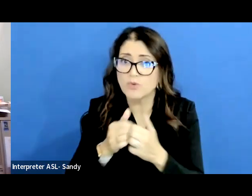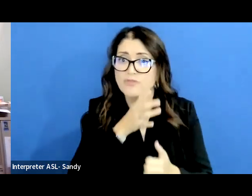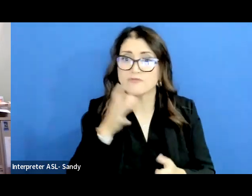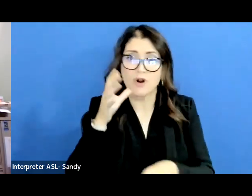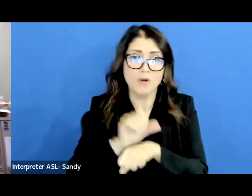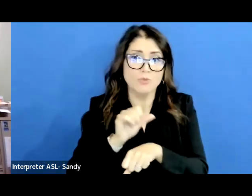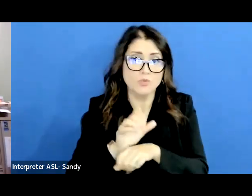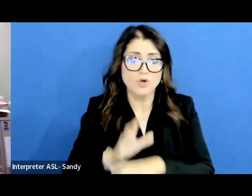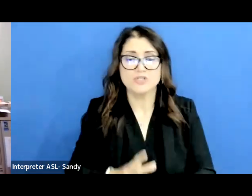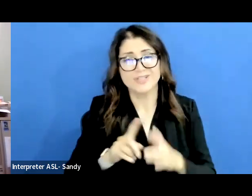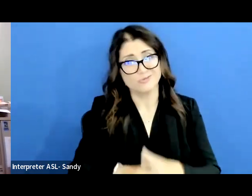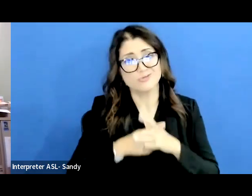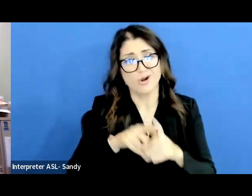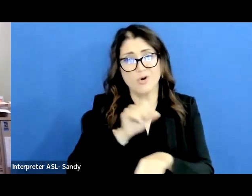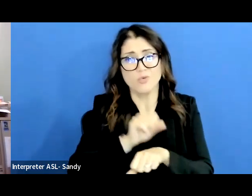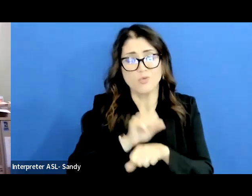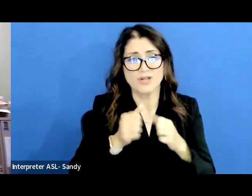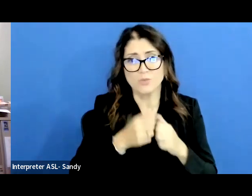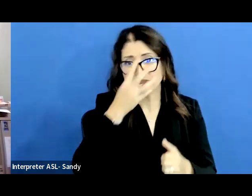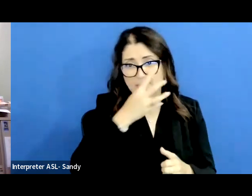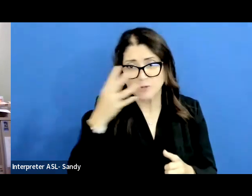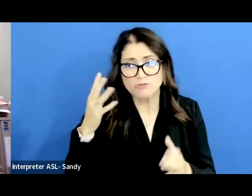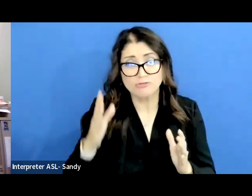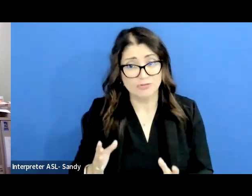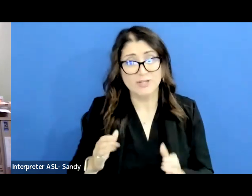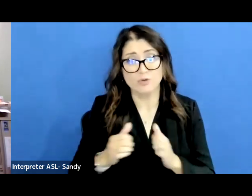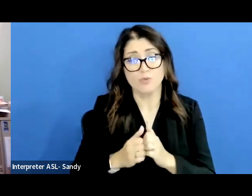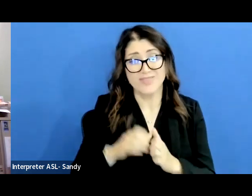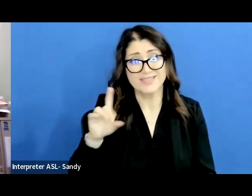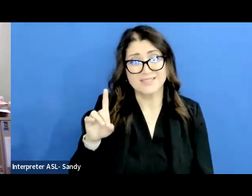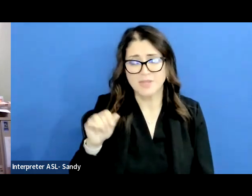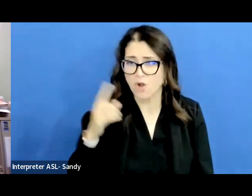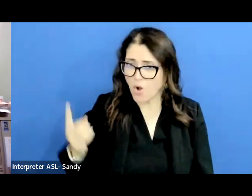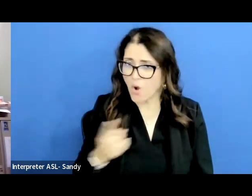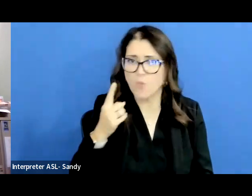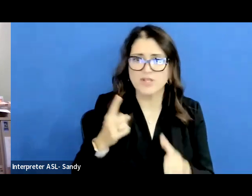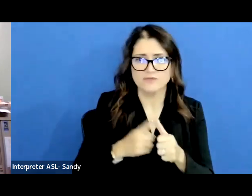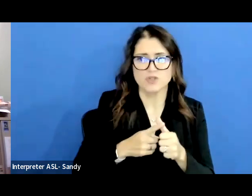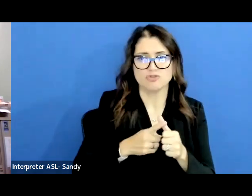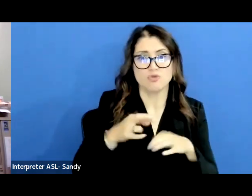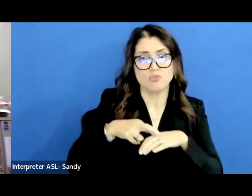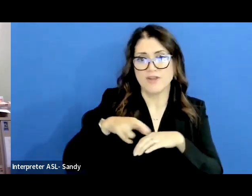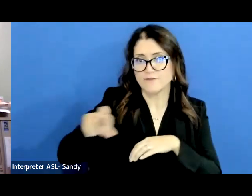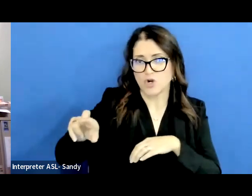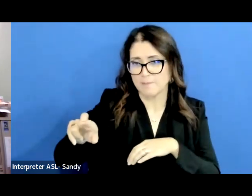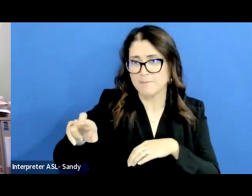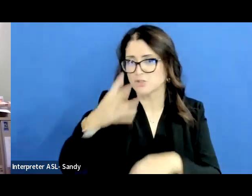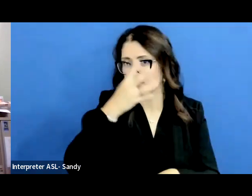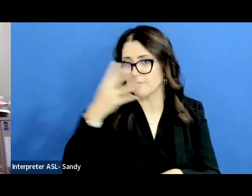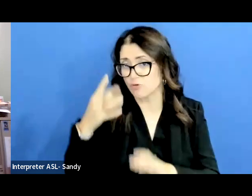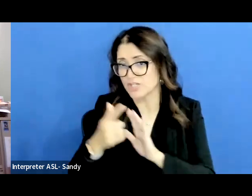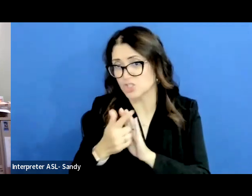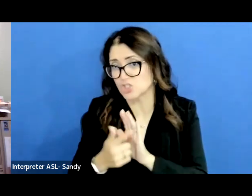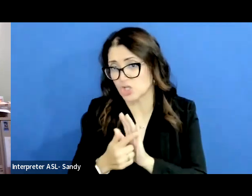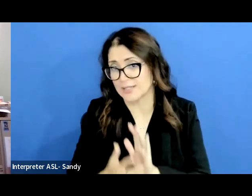with an immigrant farm worker with a disability, you should always first refer them to an immigration attorney and